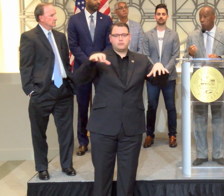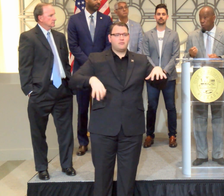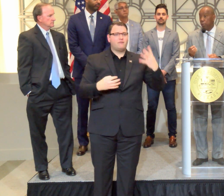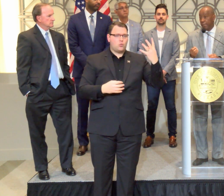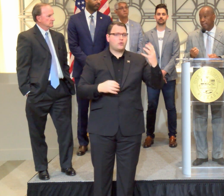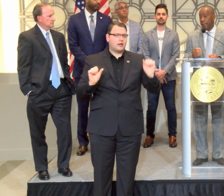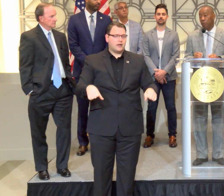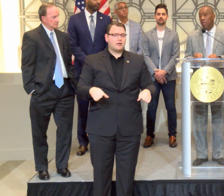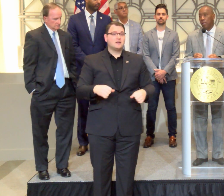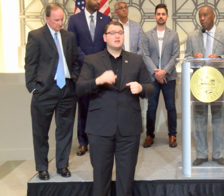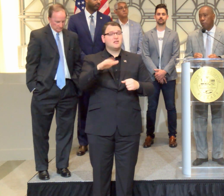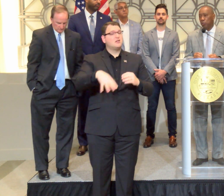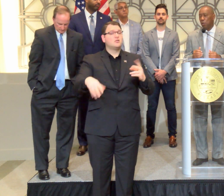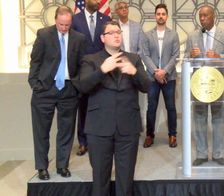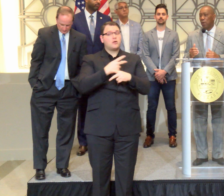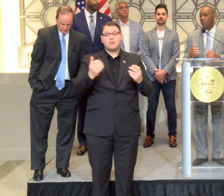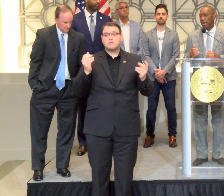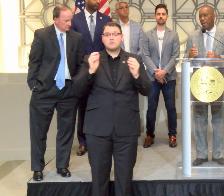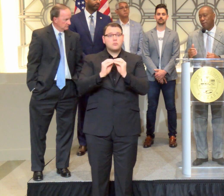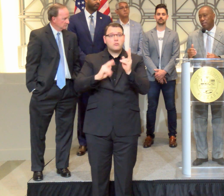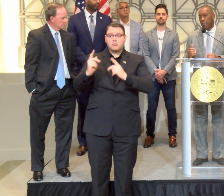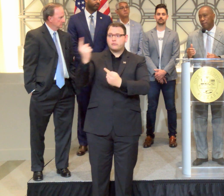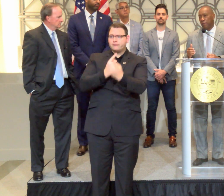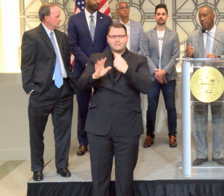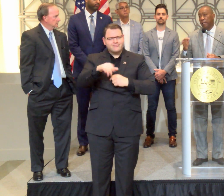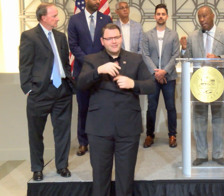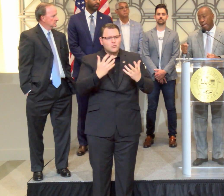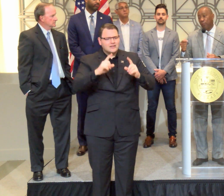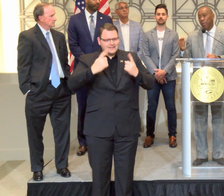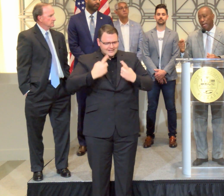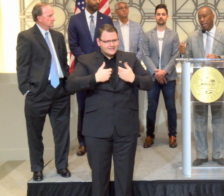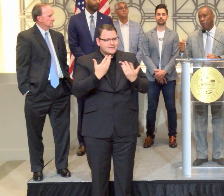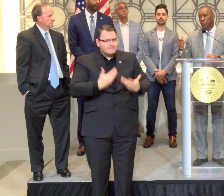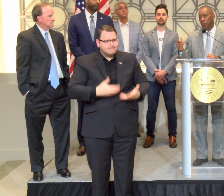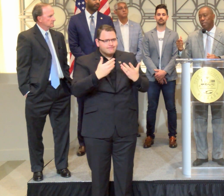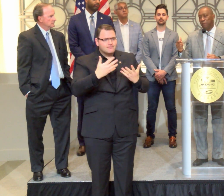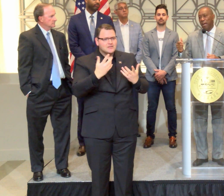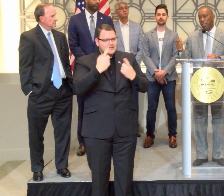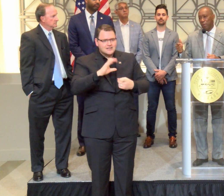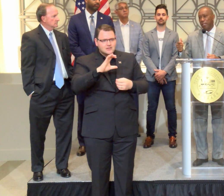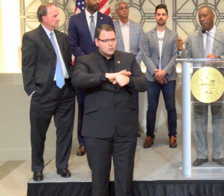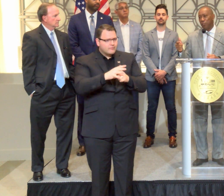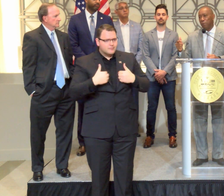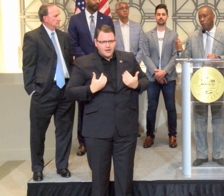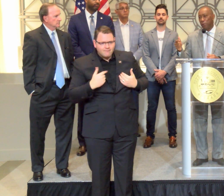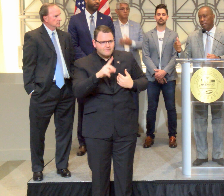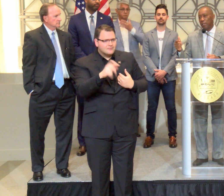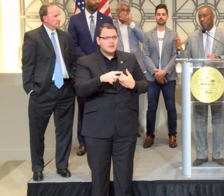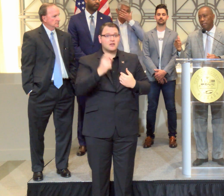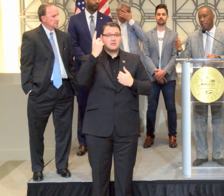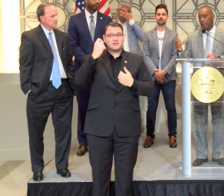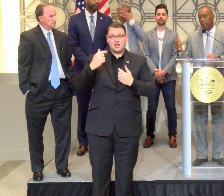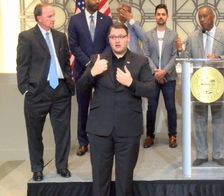coming wanting to be tested, but you also have to have the labs that are able to evaluate and determine whether or